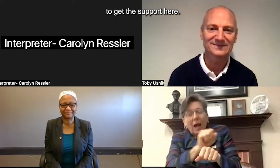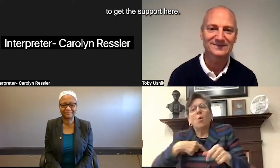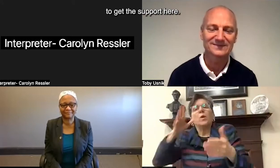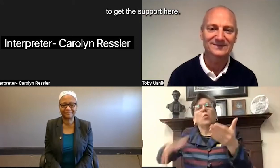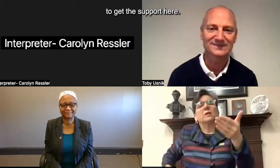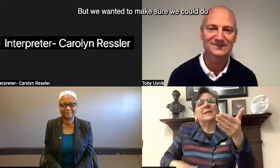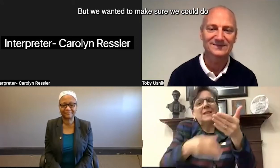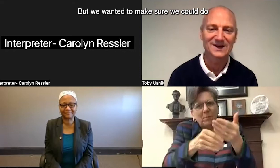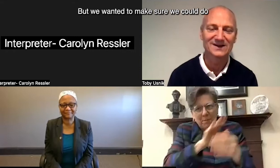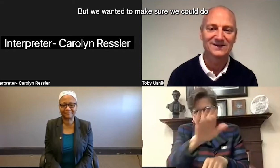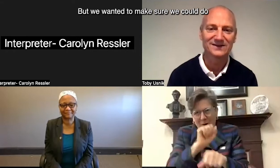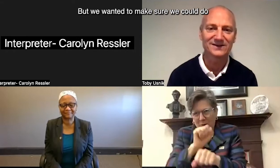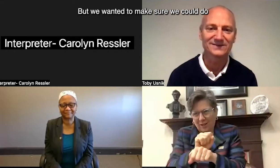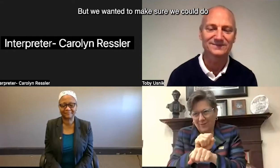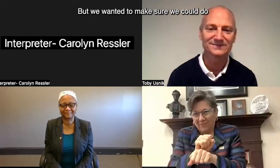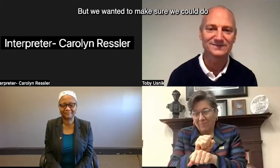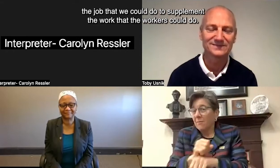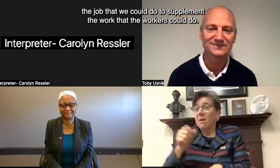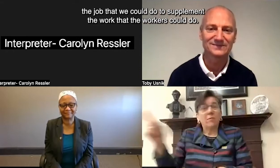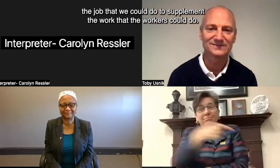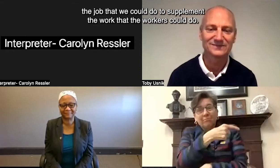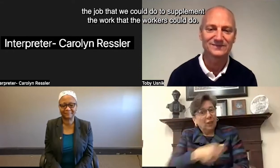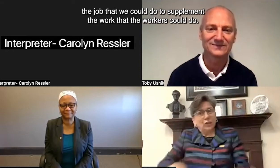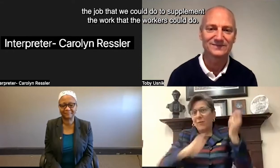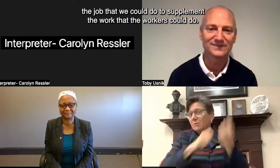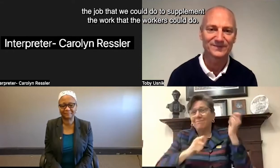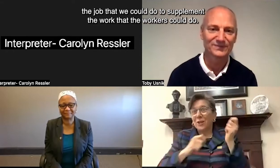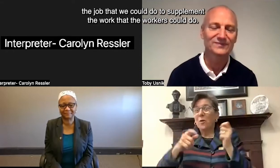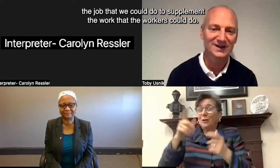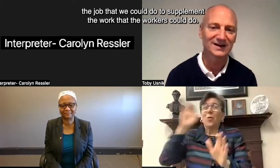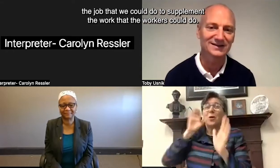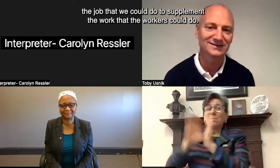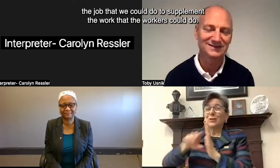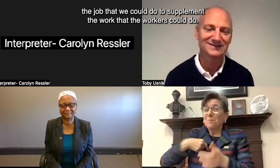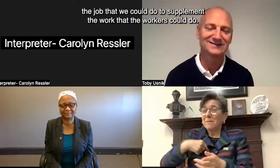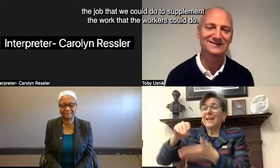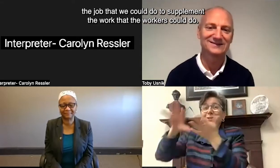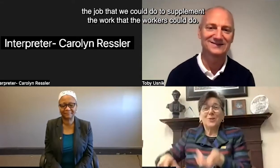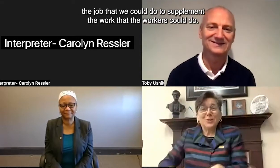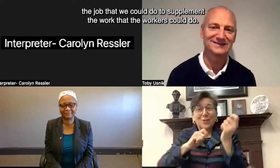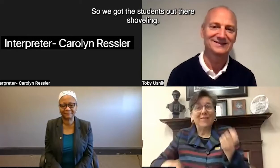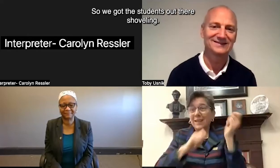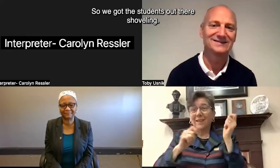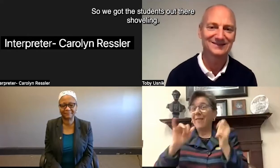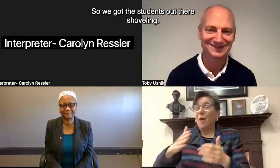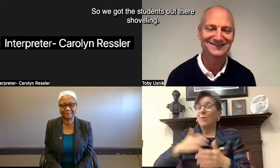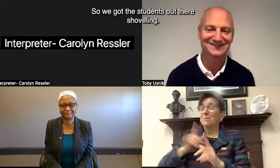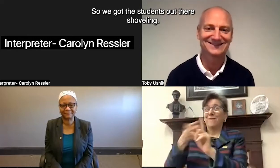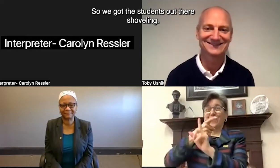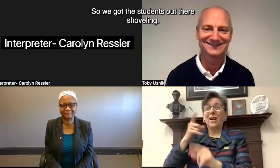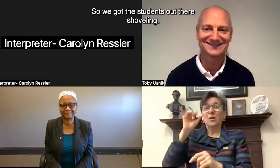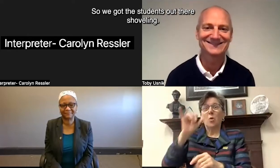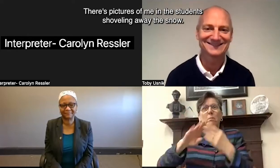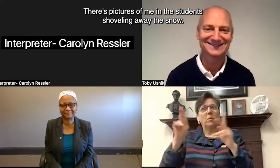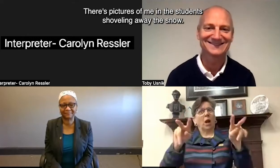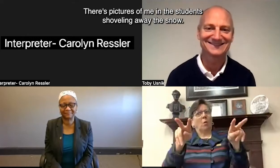sure we could do the job that we could do to supplement the work that the workers could do. So we got the students out there shoveling. There's pictures of me and the students